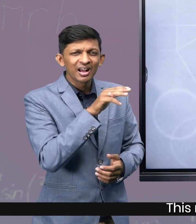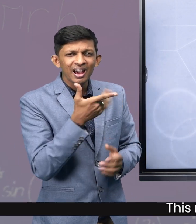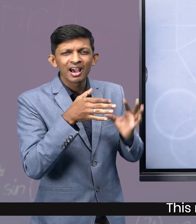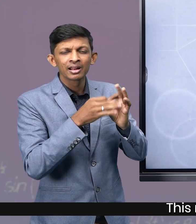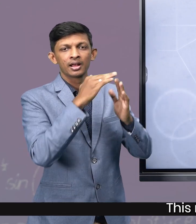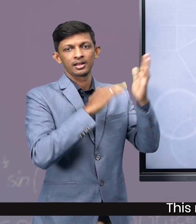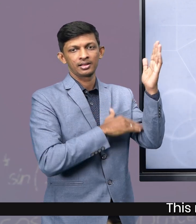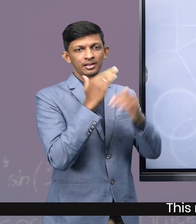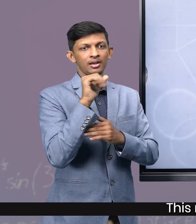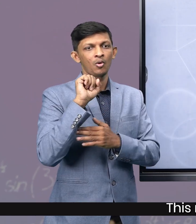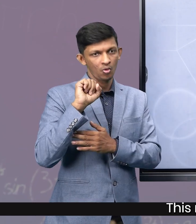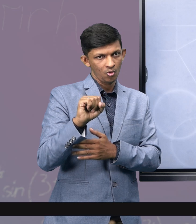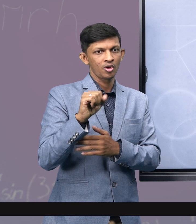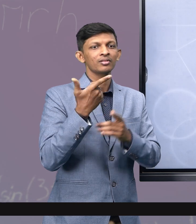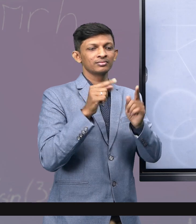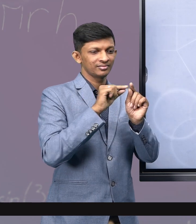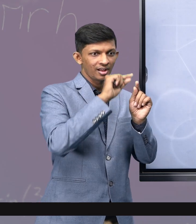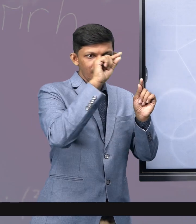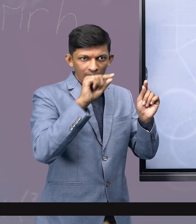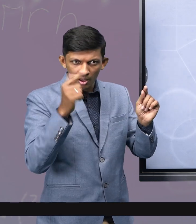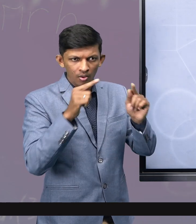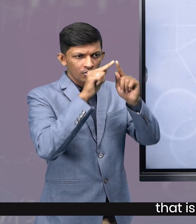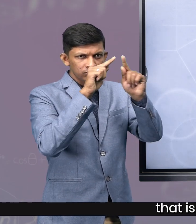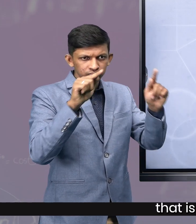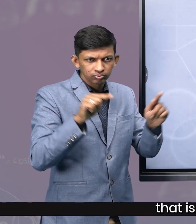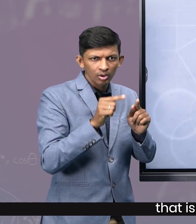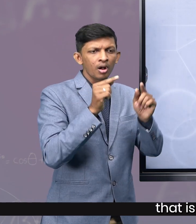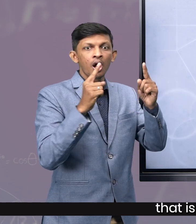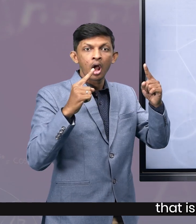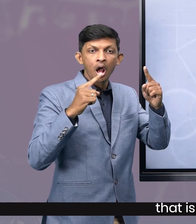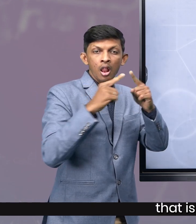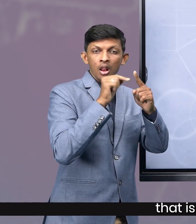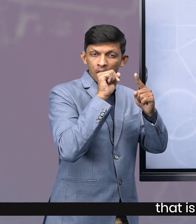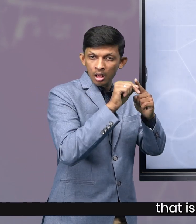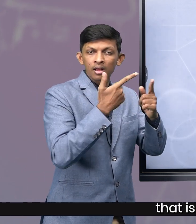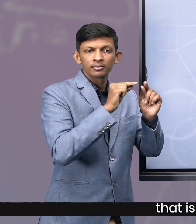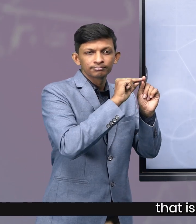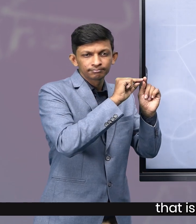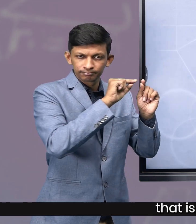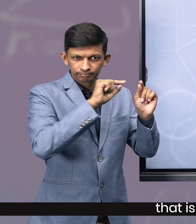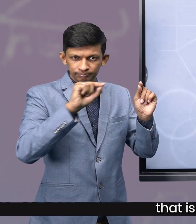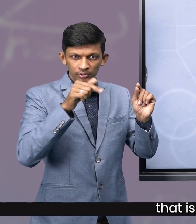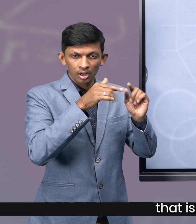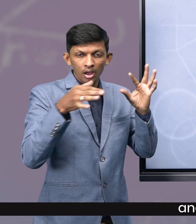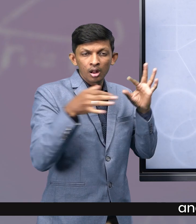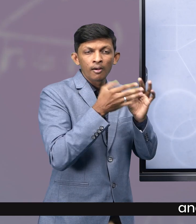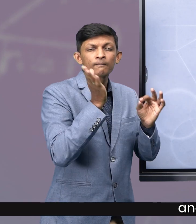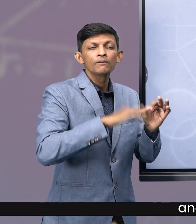This means that a polygon is a closed figure that is formed by straight lines, and these